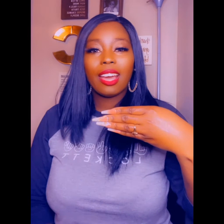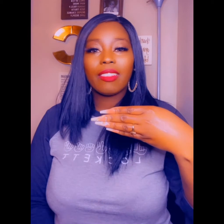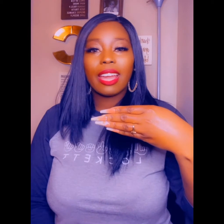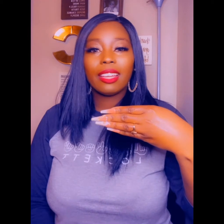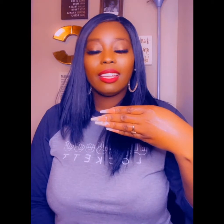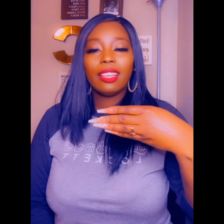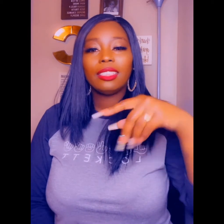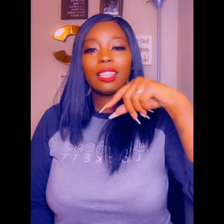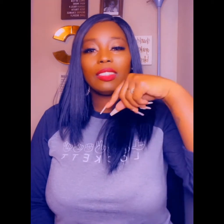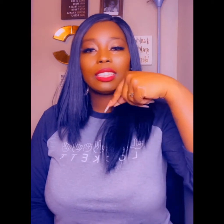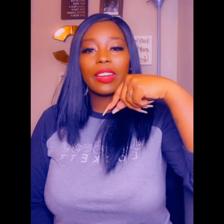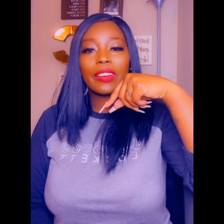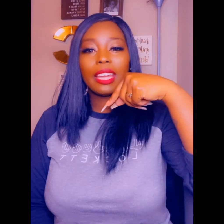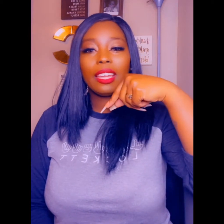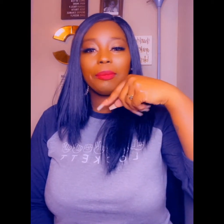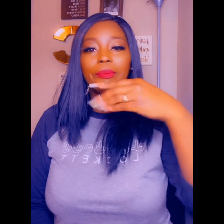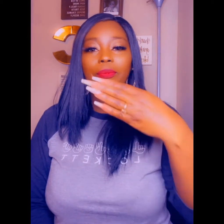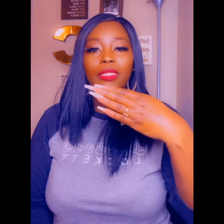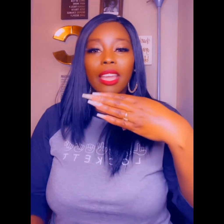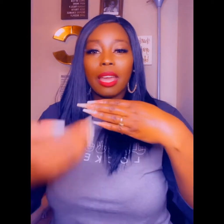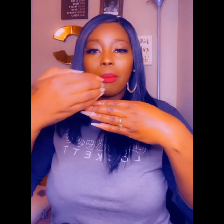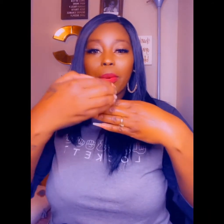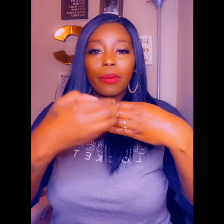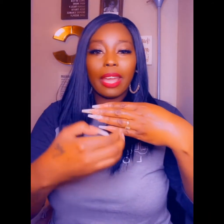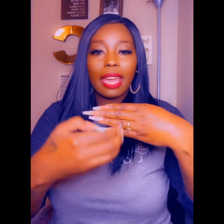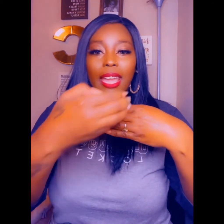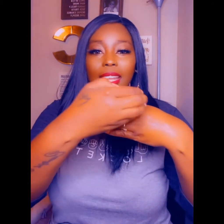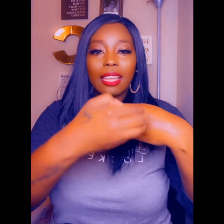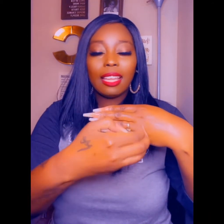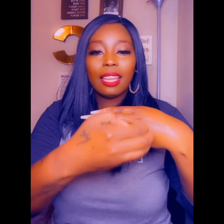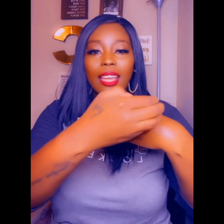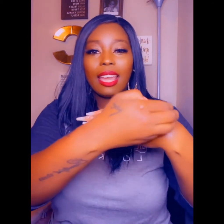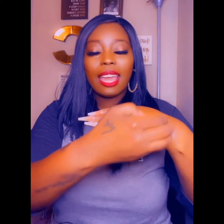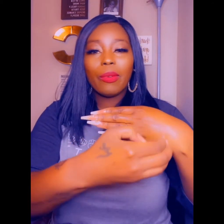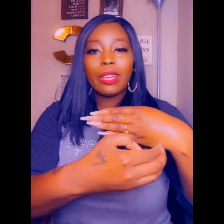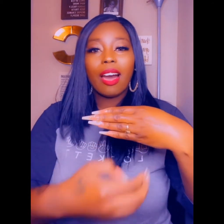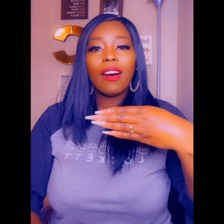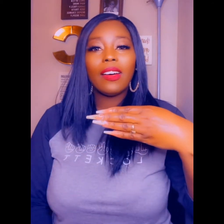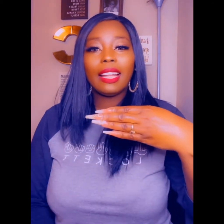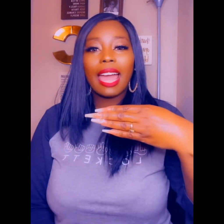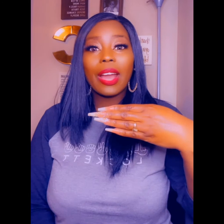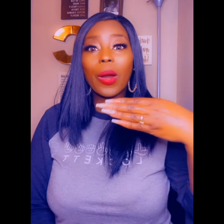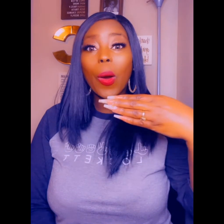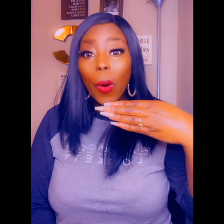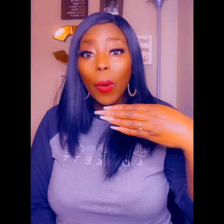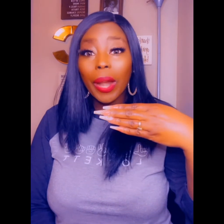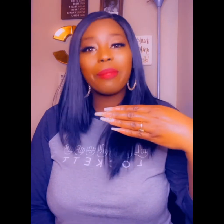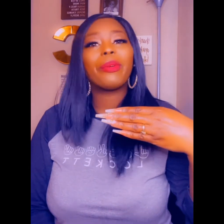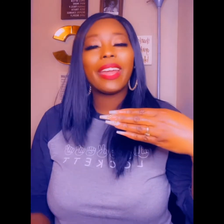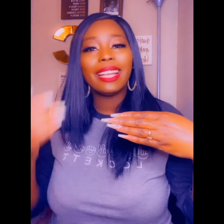right, so turkey, bread, and we all like cornbread. So I'm